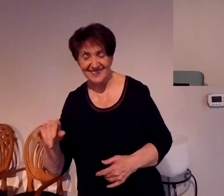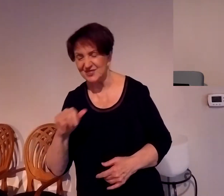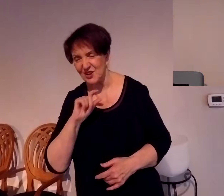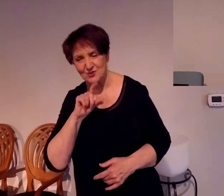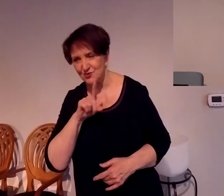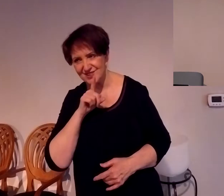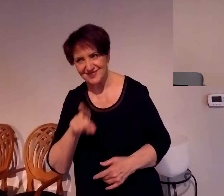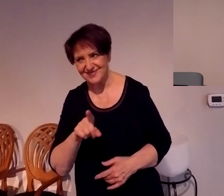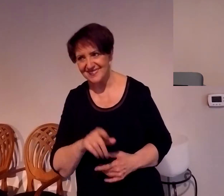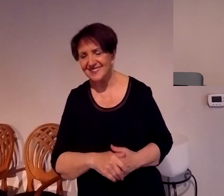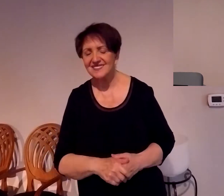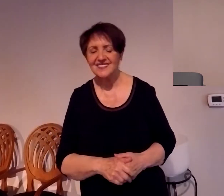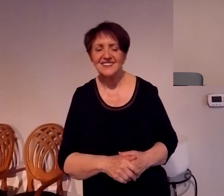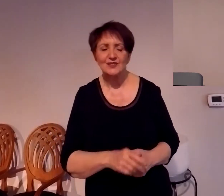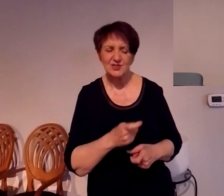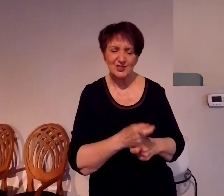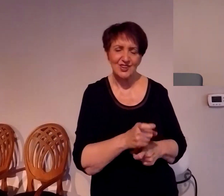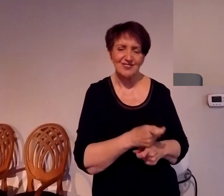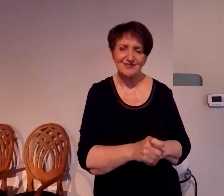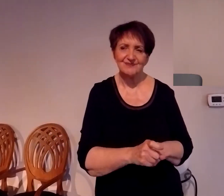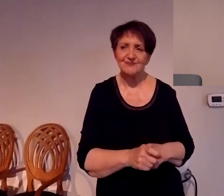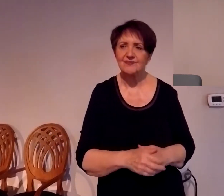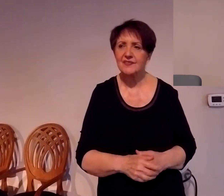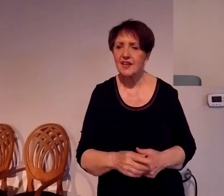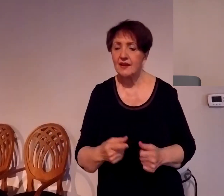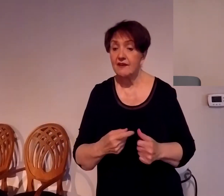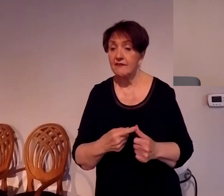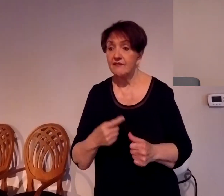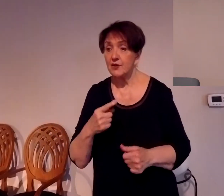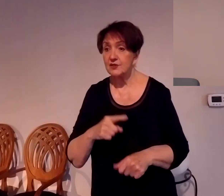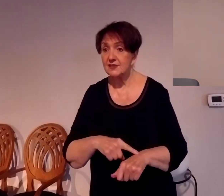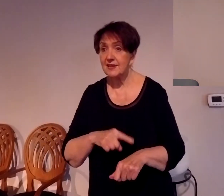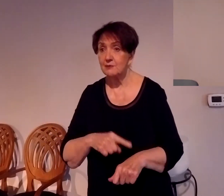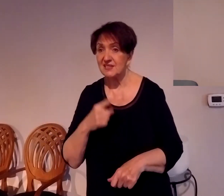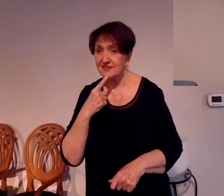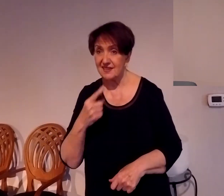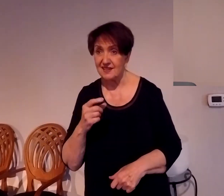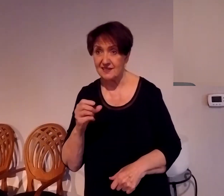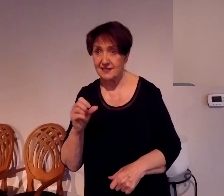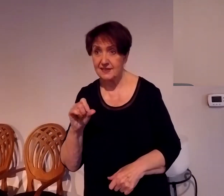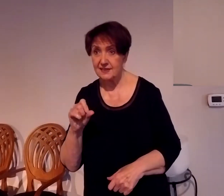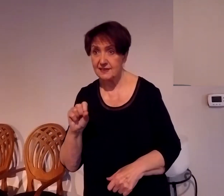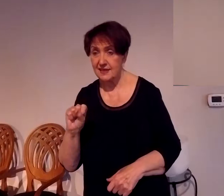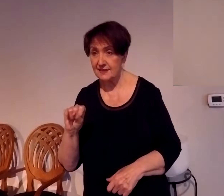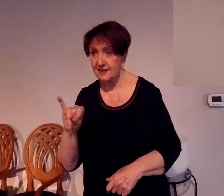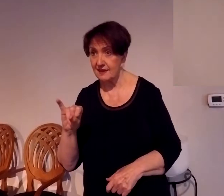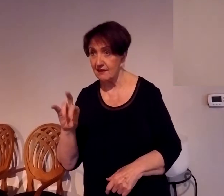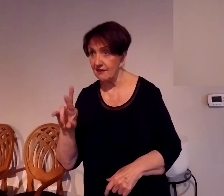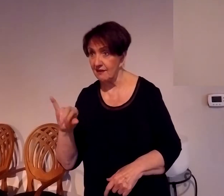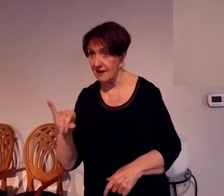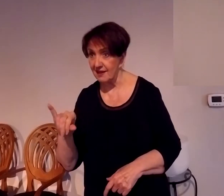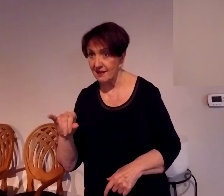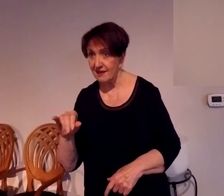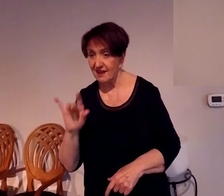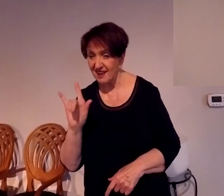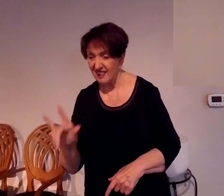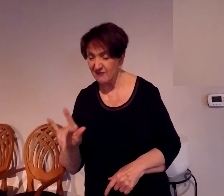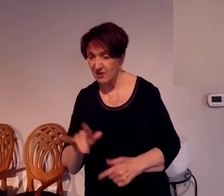Though I have asked her a question. Do you know the first time I said to Siri, I said, Siri, I love you. Do you know what Siri said back?